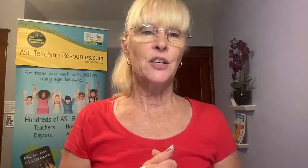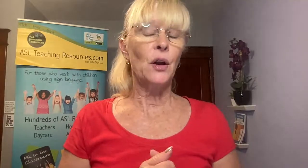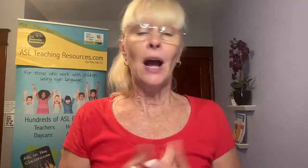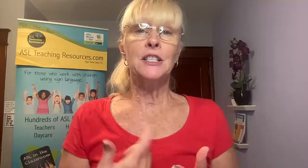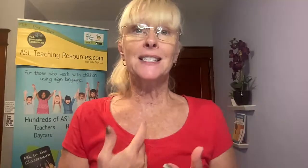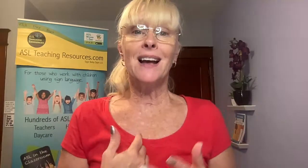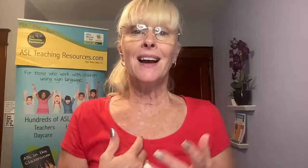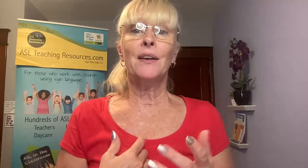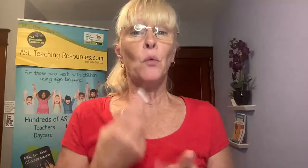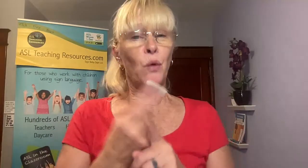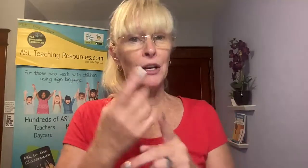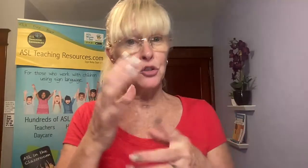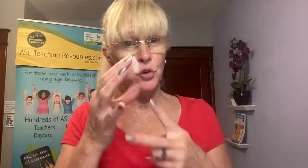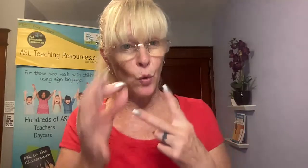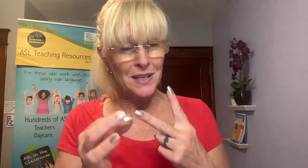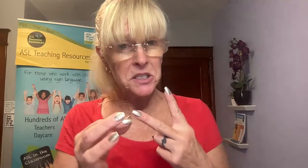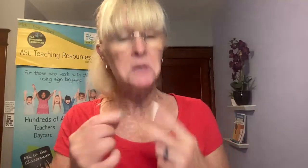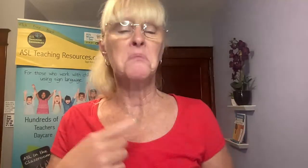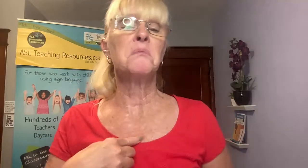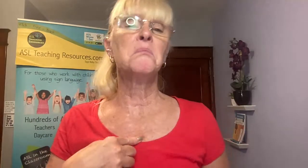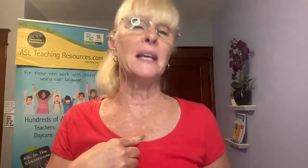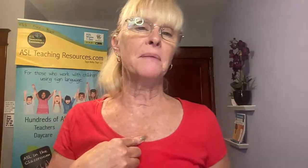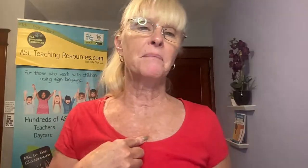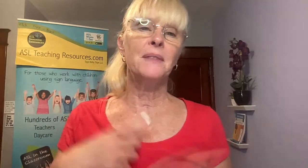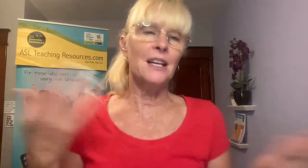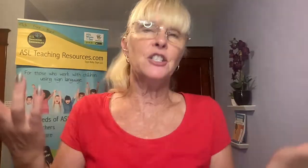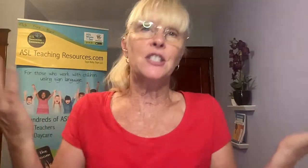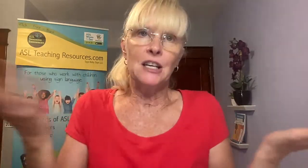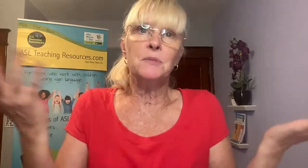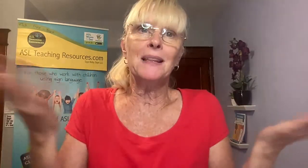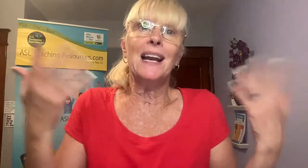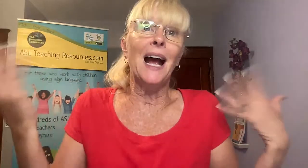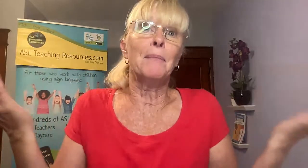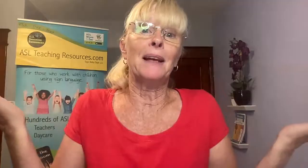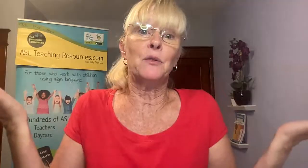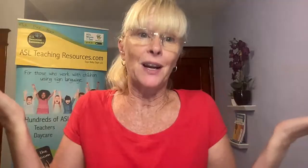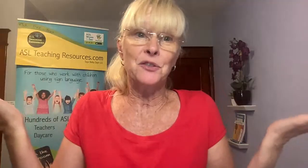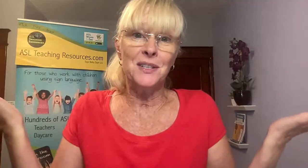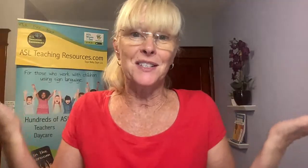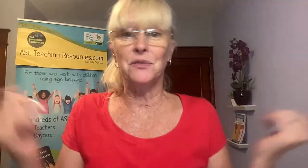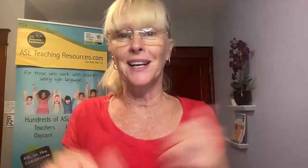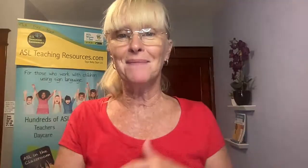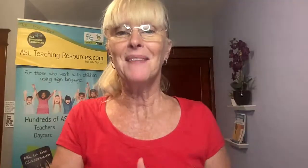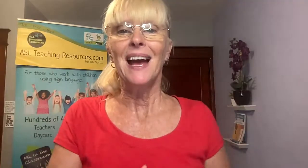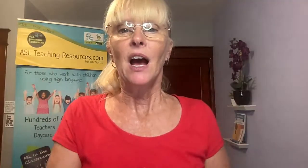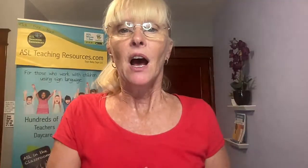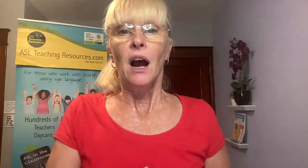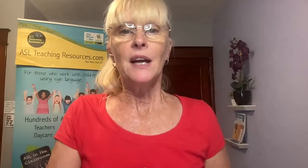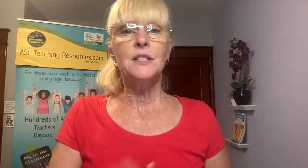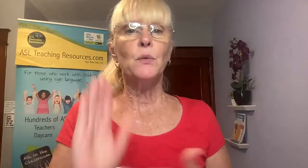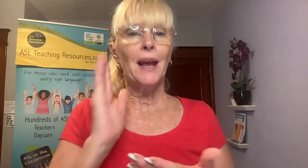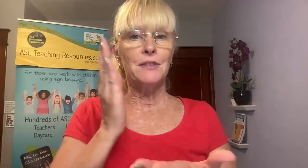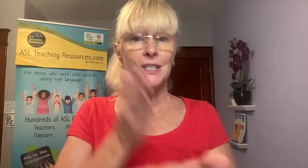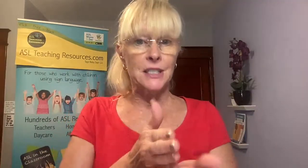So I just sign right choice, me. That just tells me that I make the right choices, right? All right, so we have to